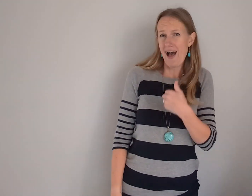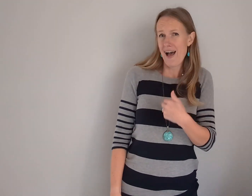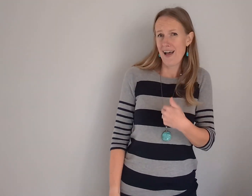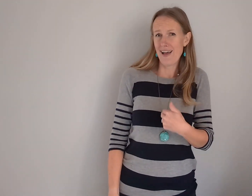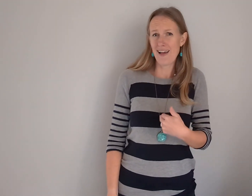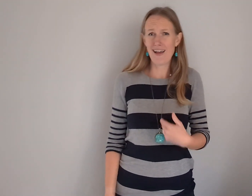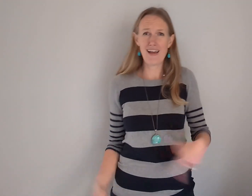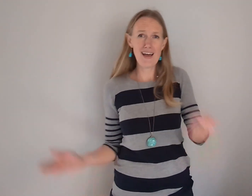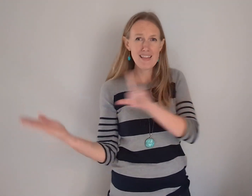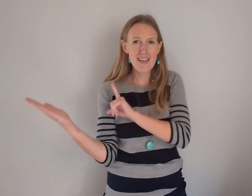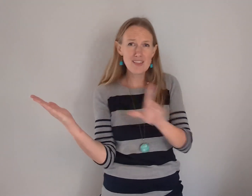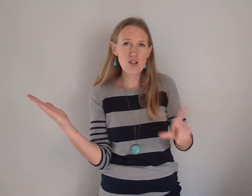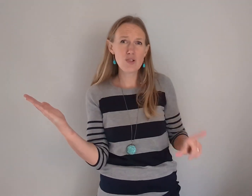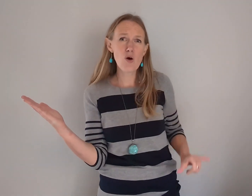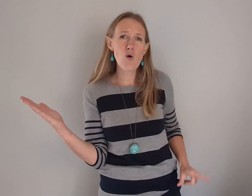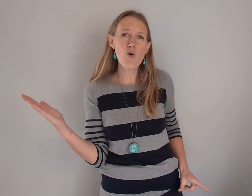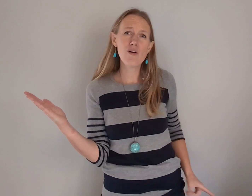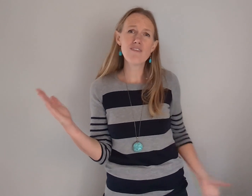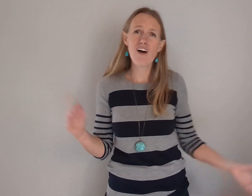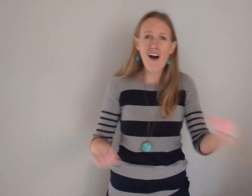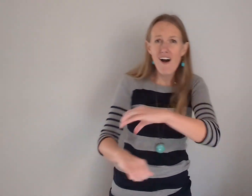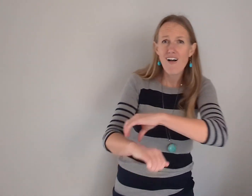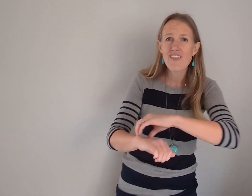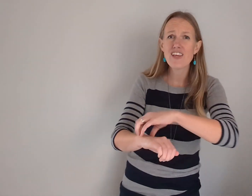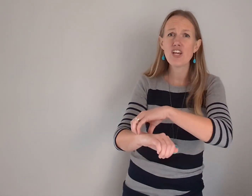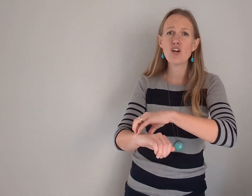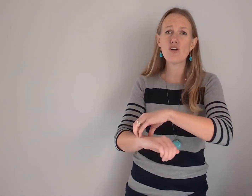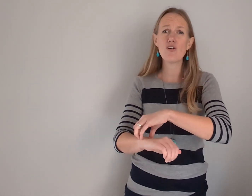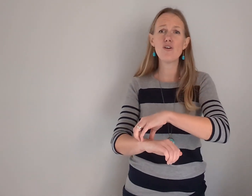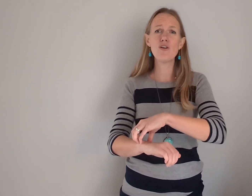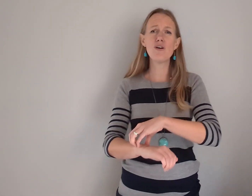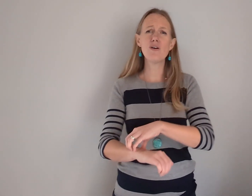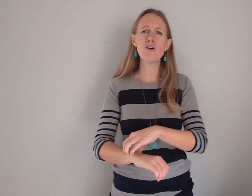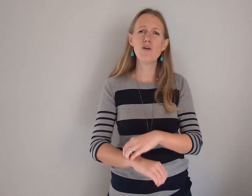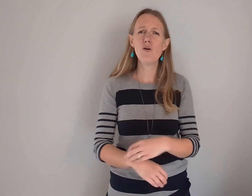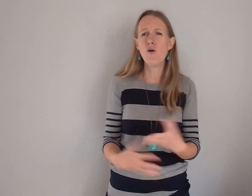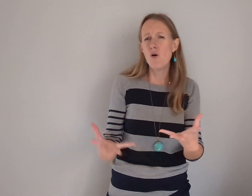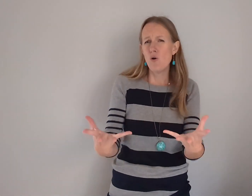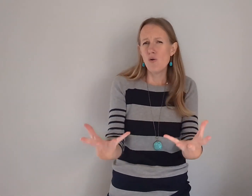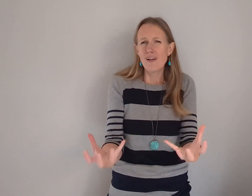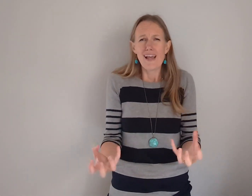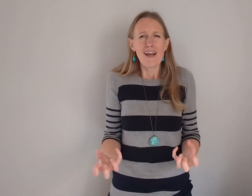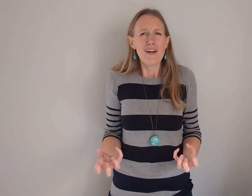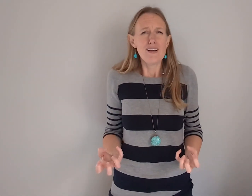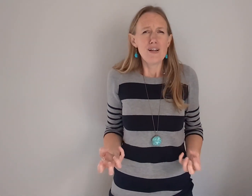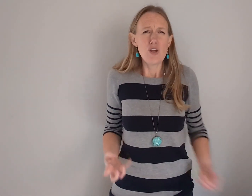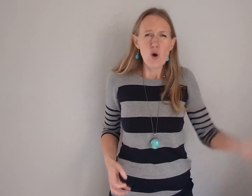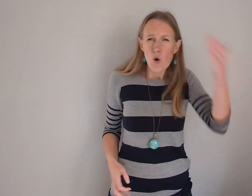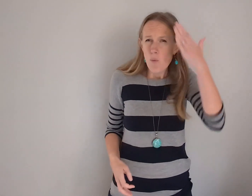am I that the Lord of all the earth would care to know